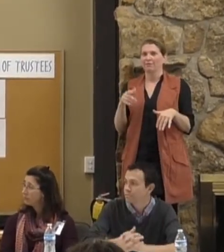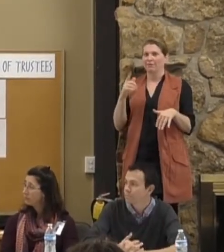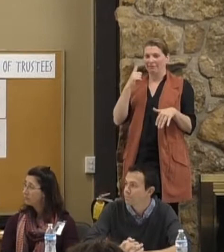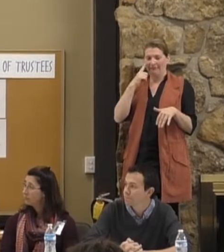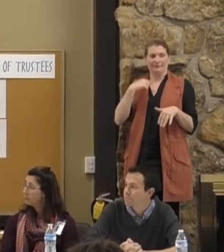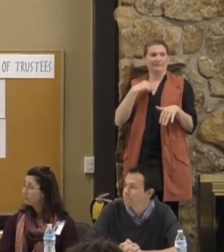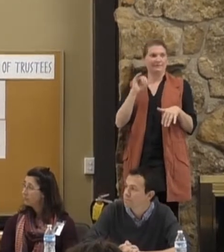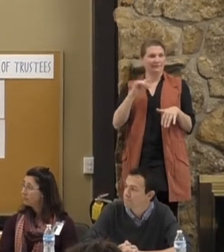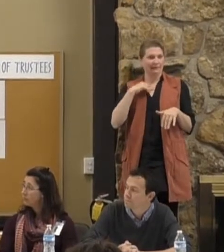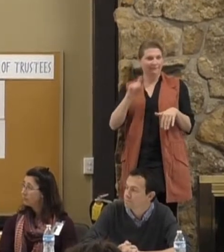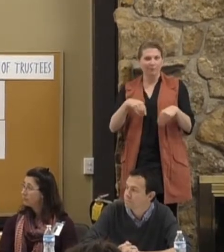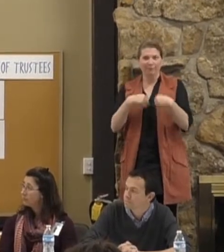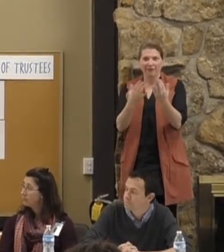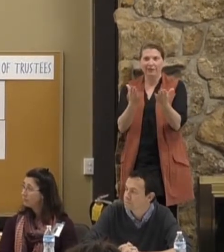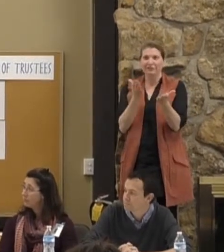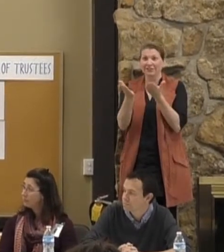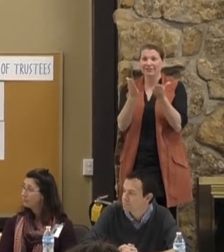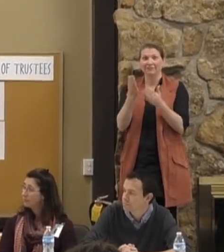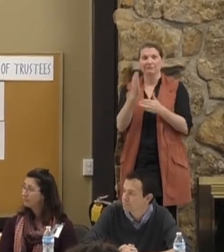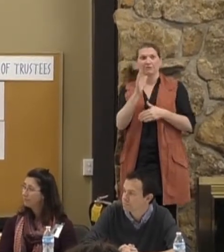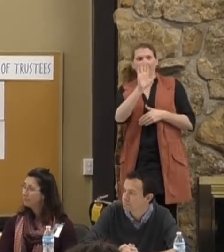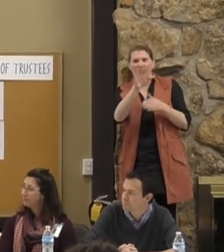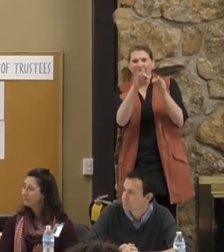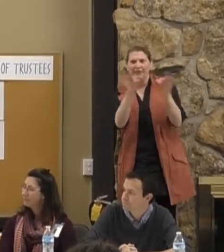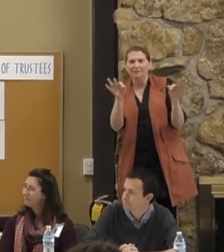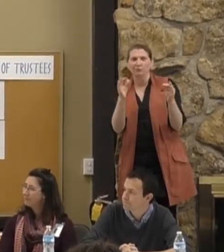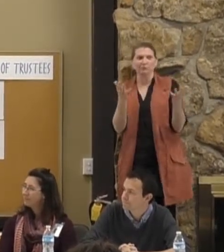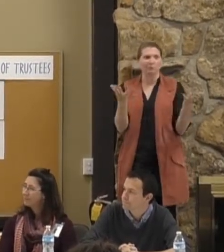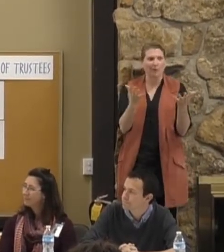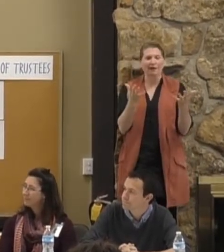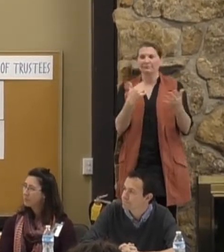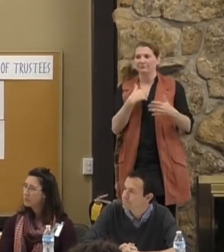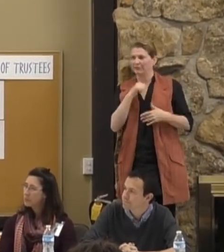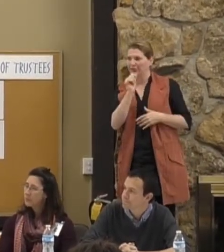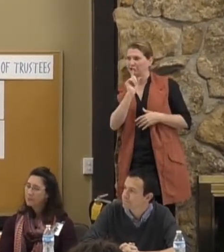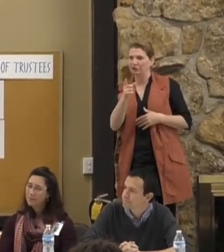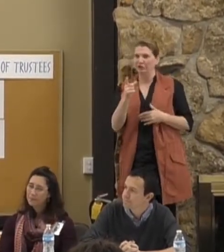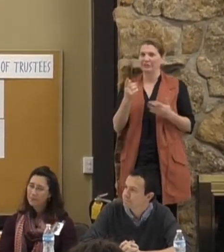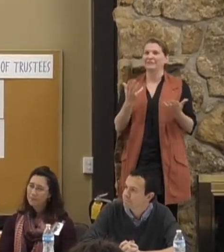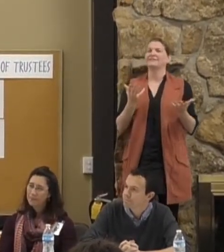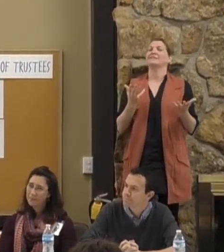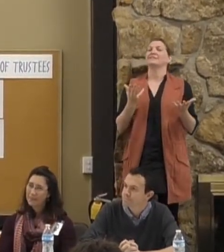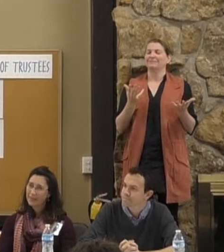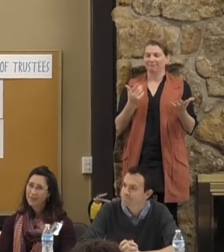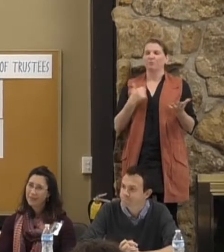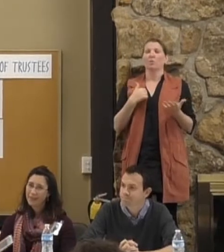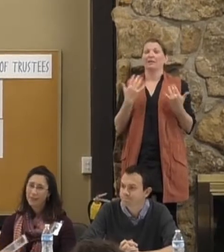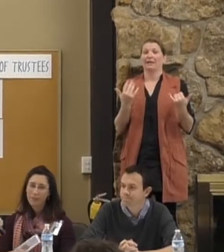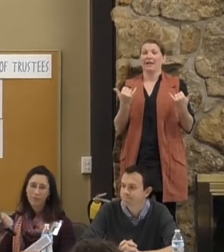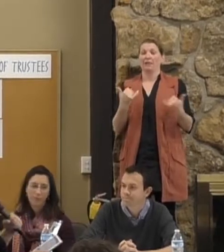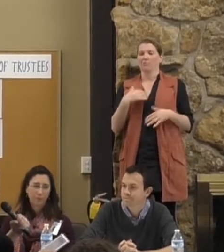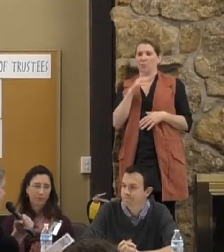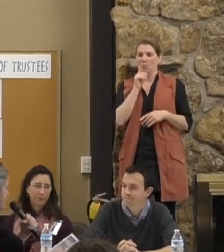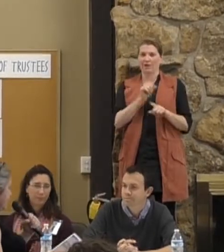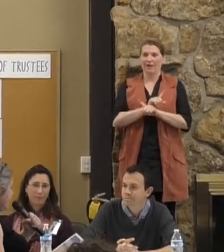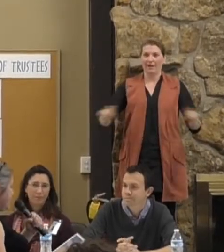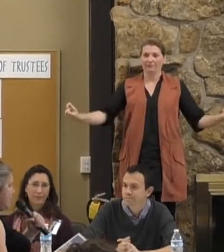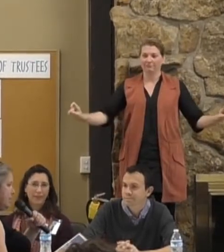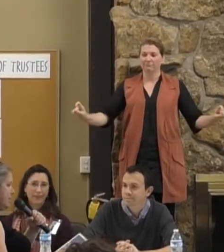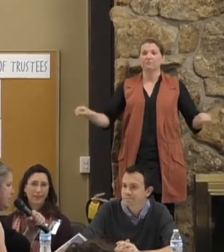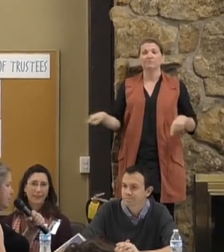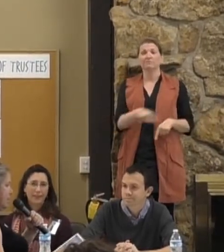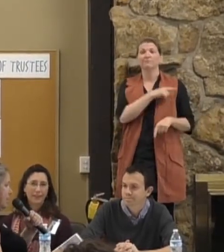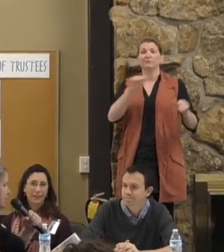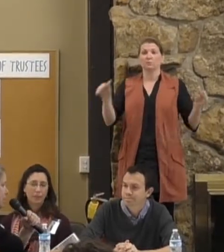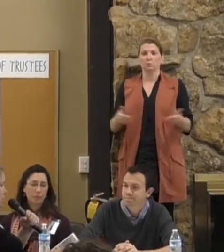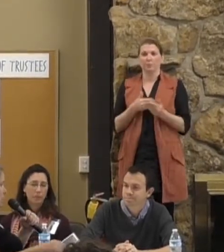speak your language and you're not quite sure what to do. So I'm going to ask them to introduce themselves, starting with Dr.